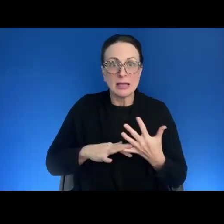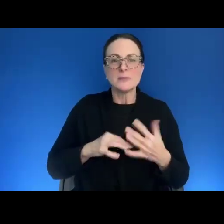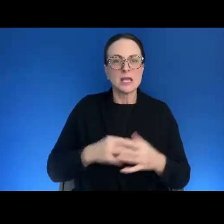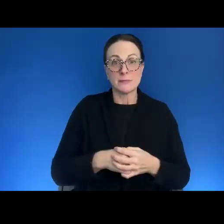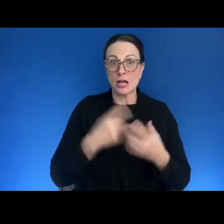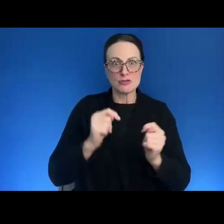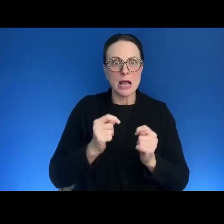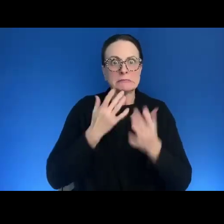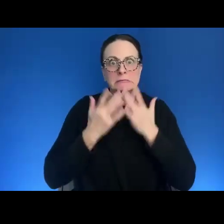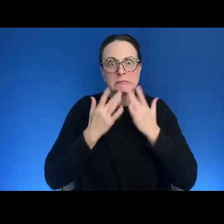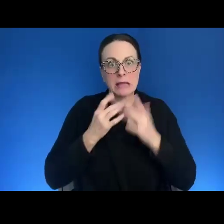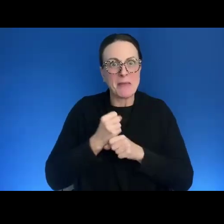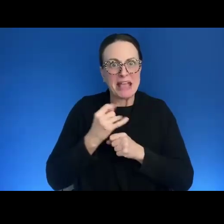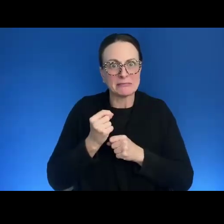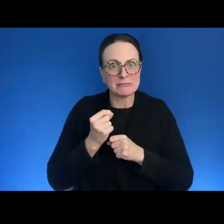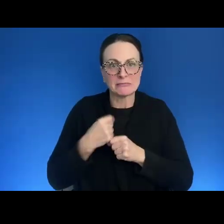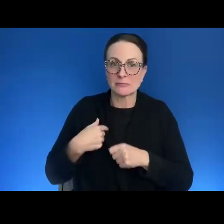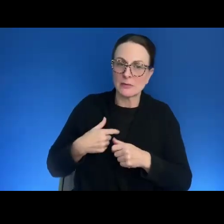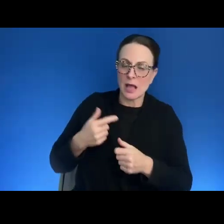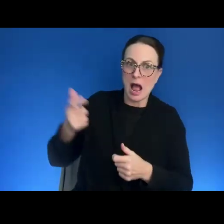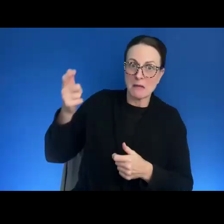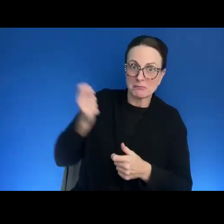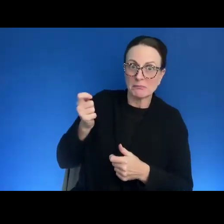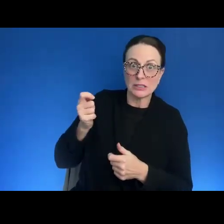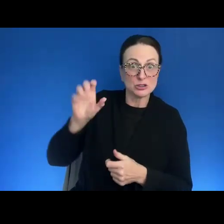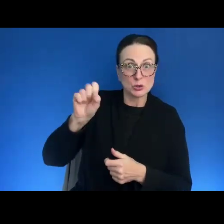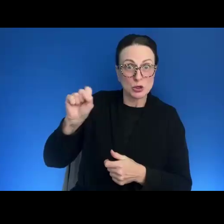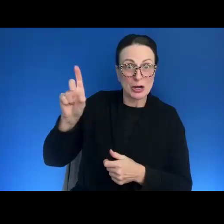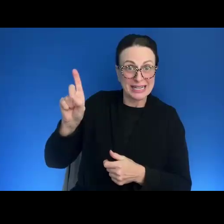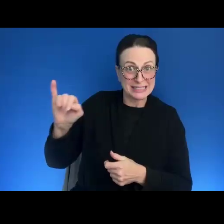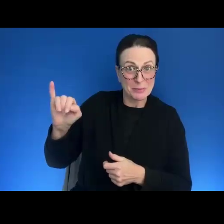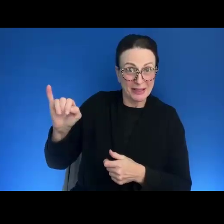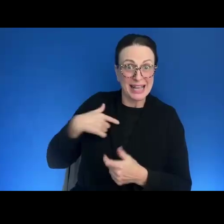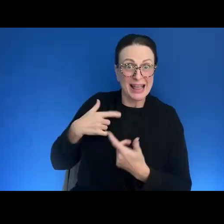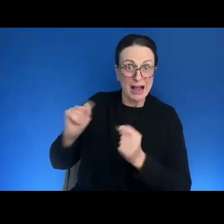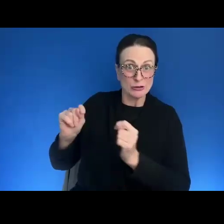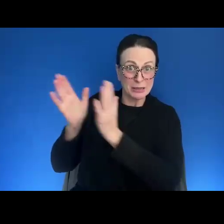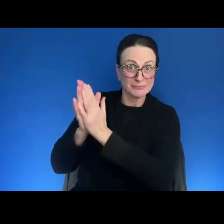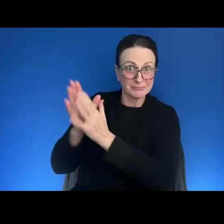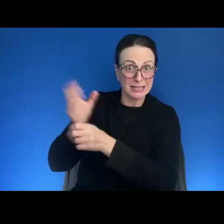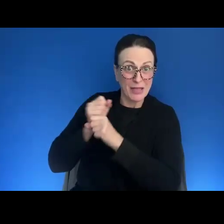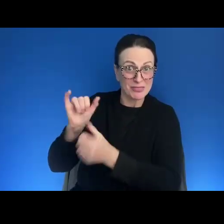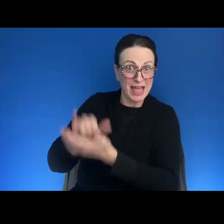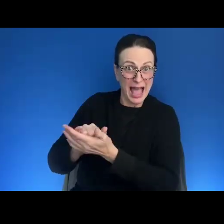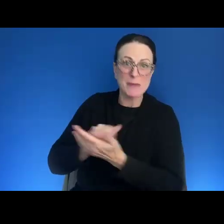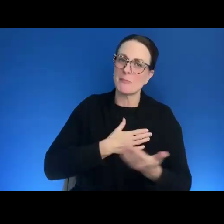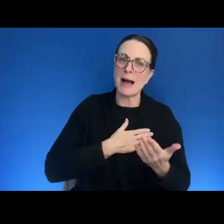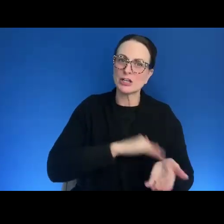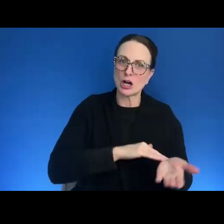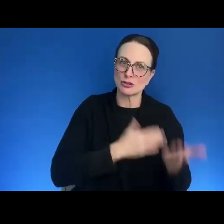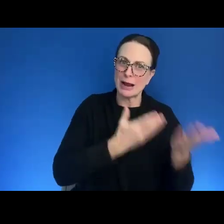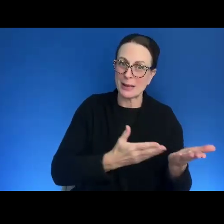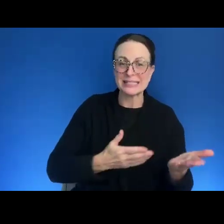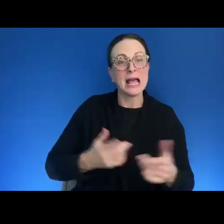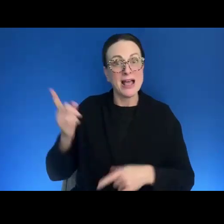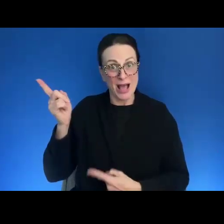just try to make it. I applied for Social Security disability based on a recommendation from my primary care provider.